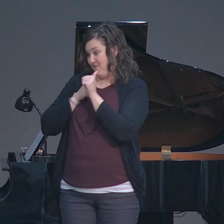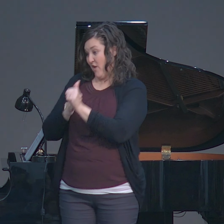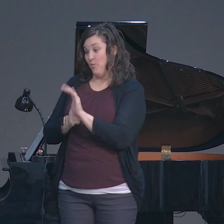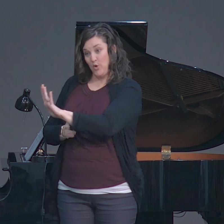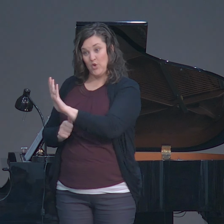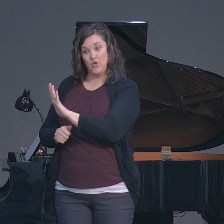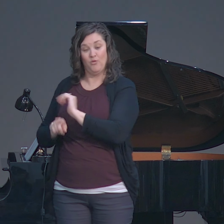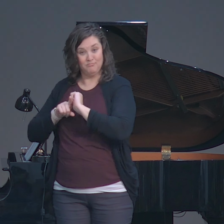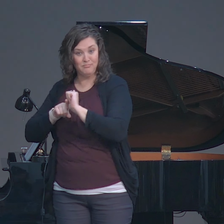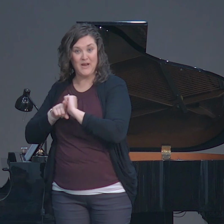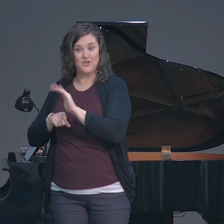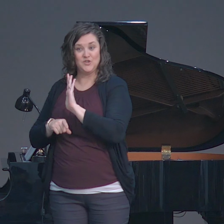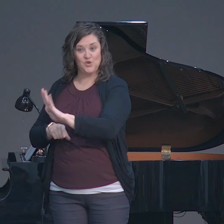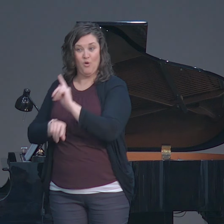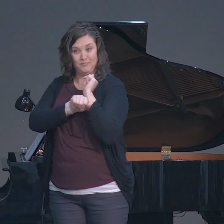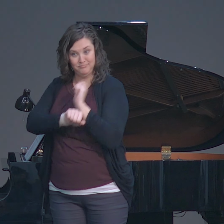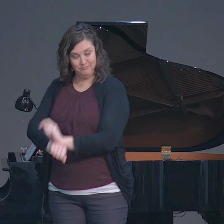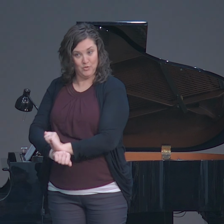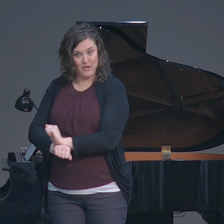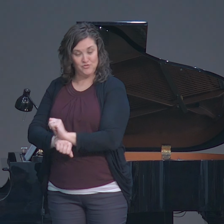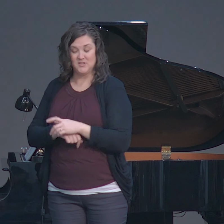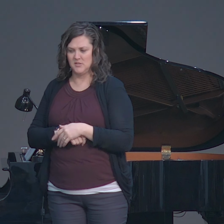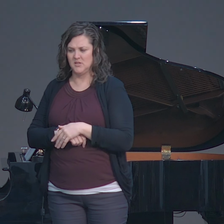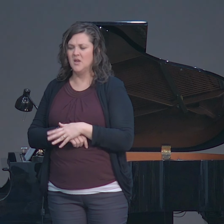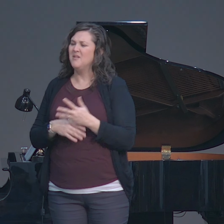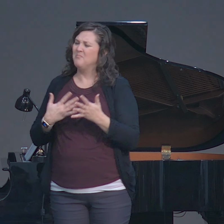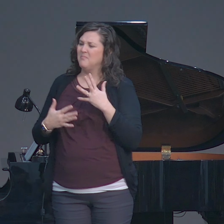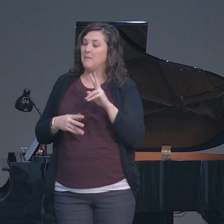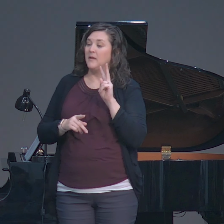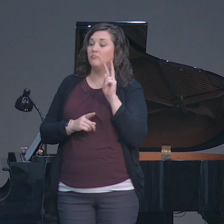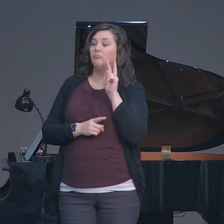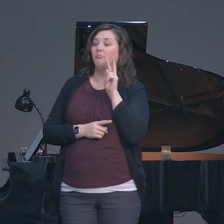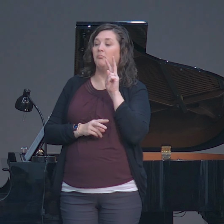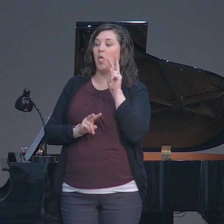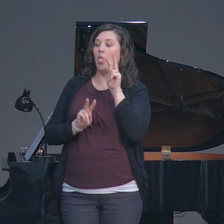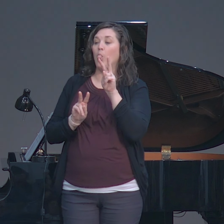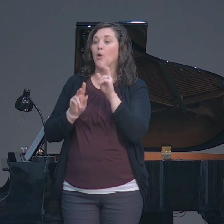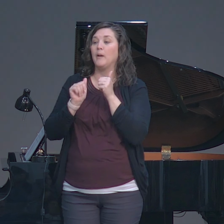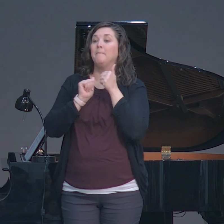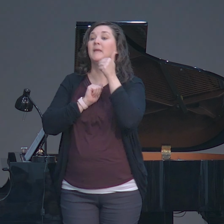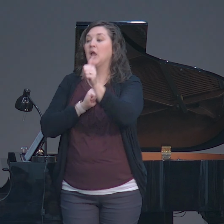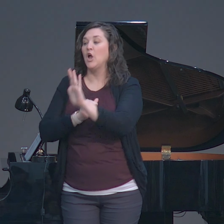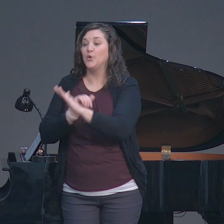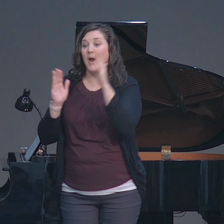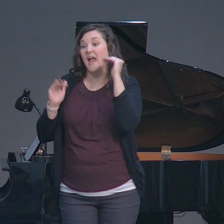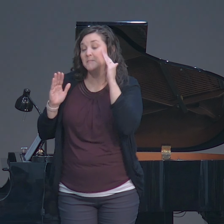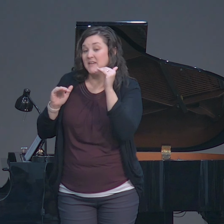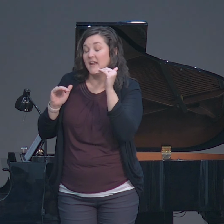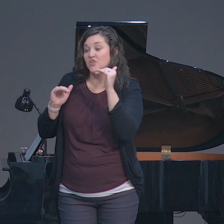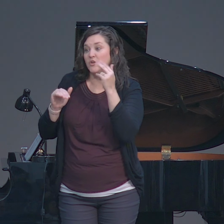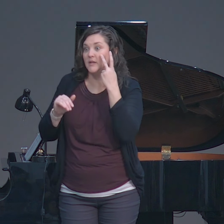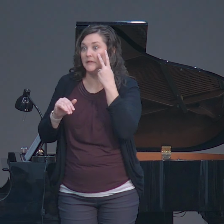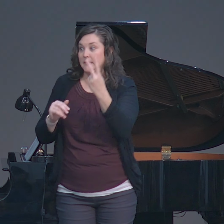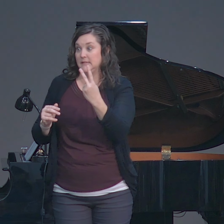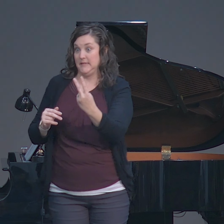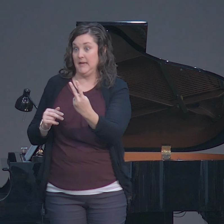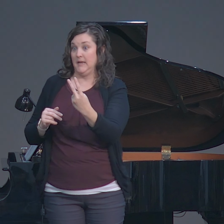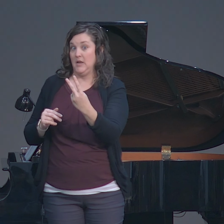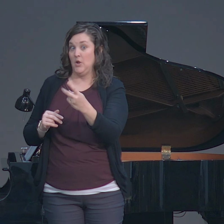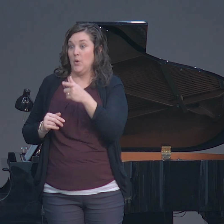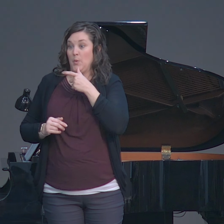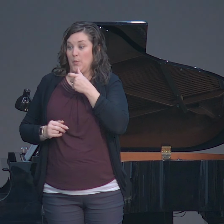practices. Maybe you should look past your expectations so that you can truly see